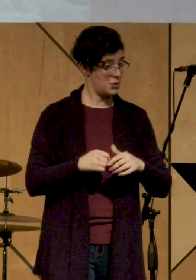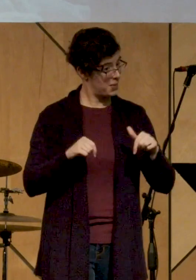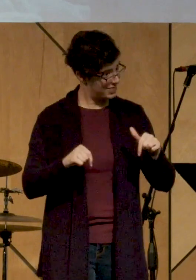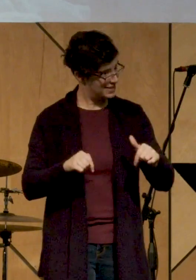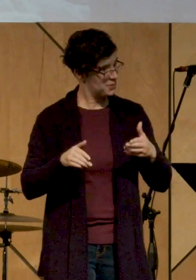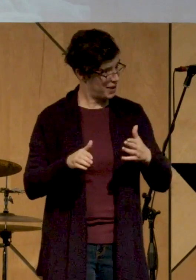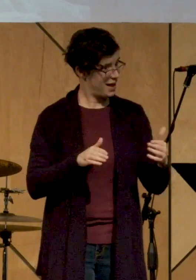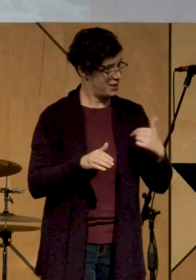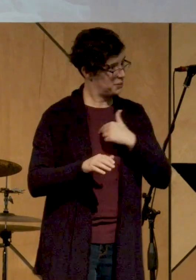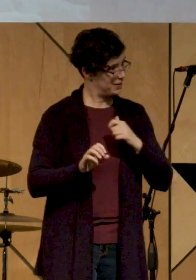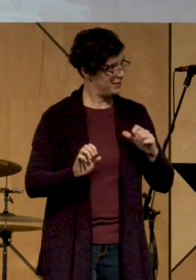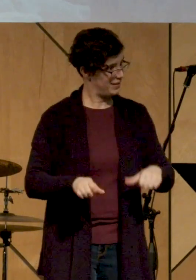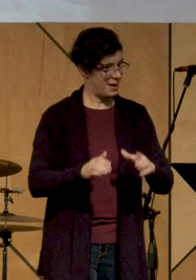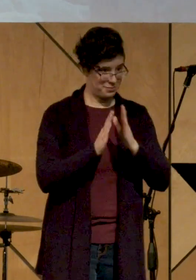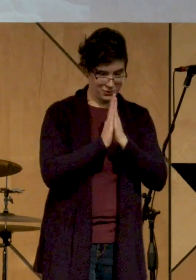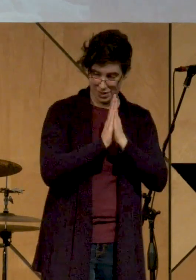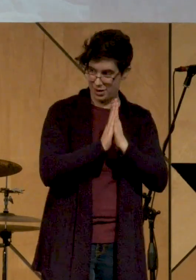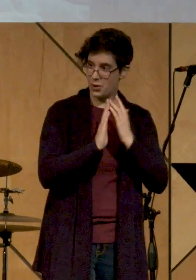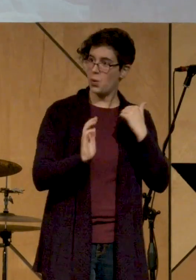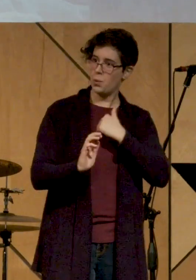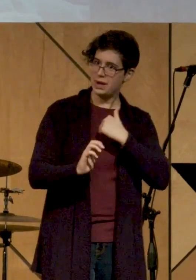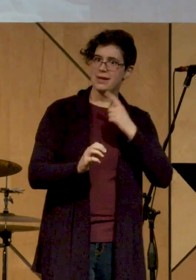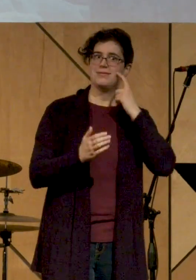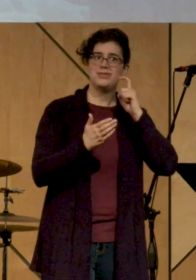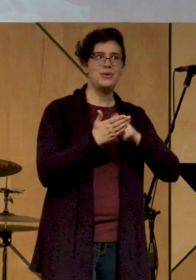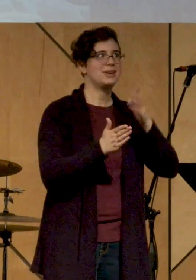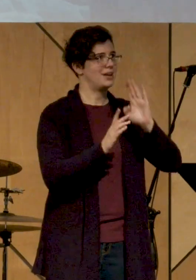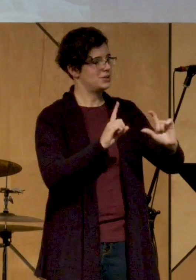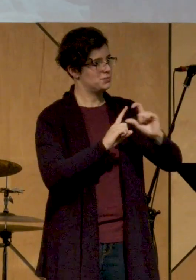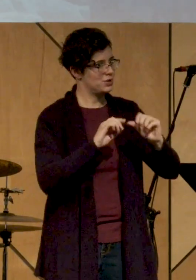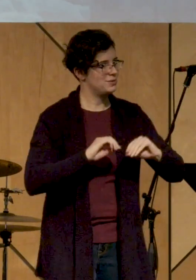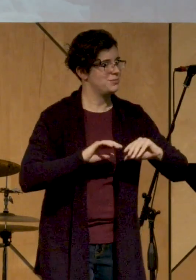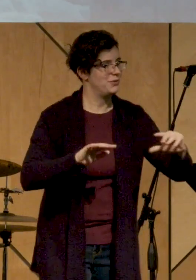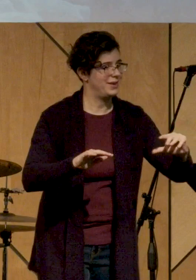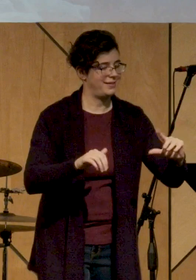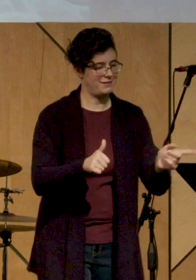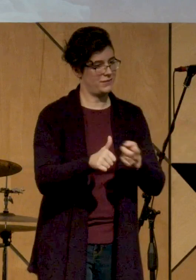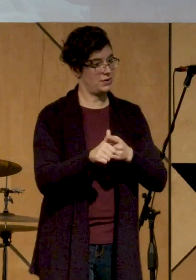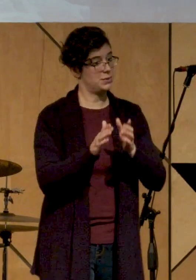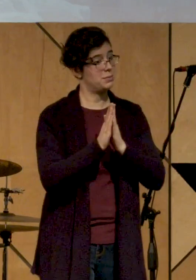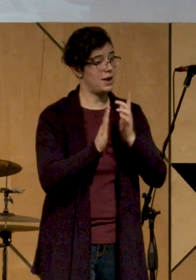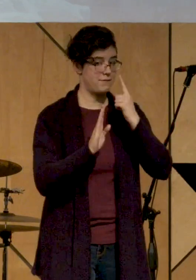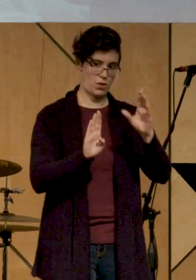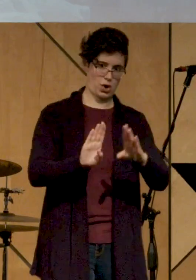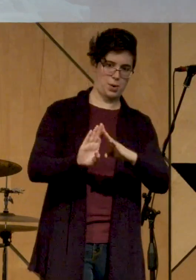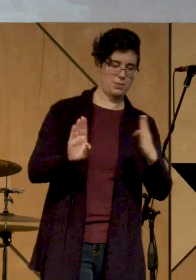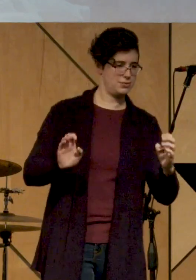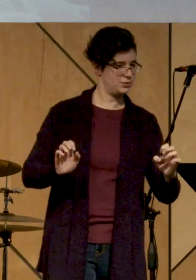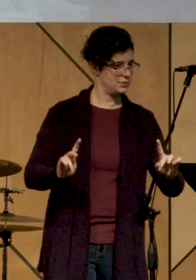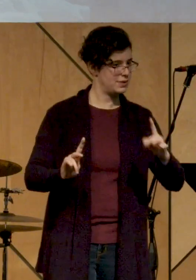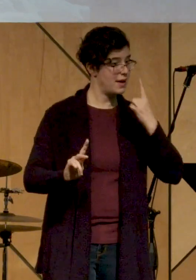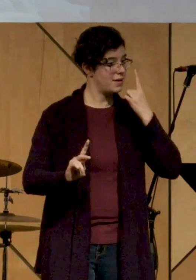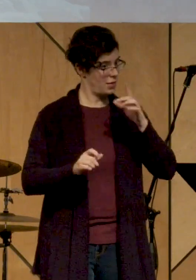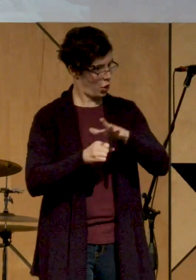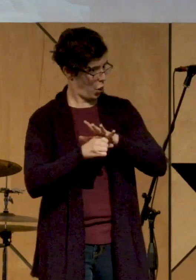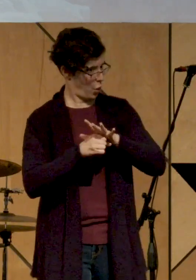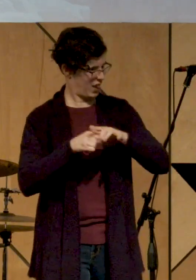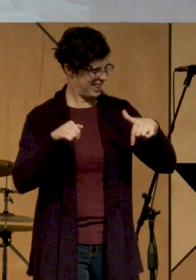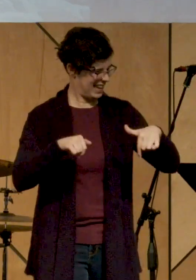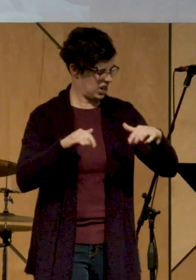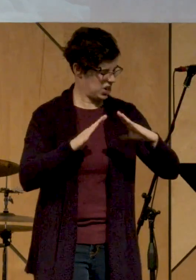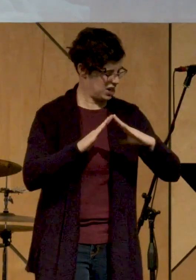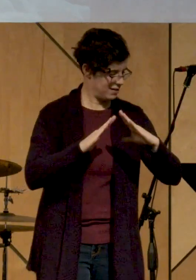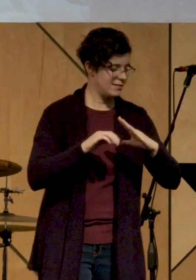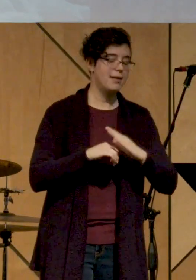together, all right? Ways that we see the word moving forward. First, we want to pray for open doors locally. All